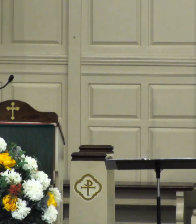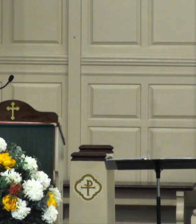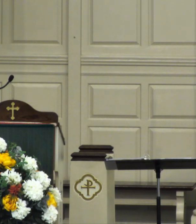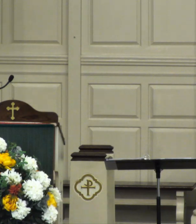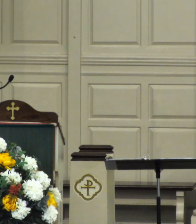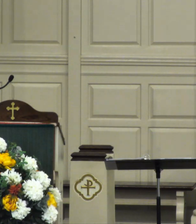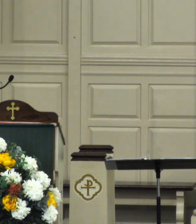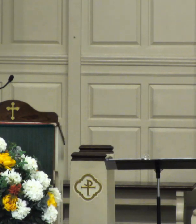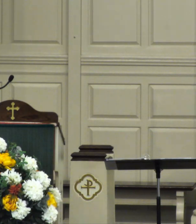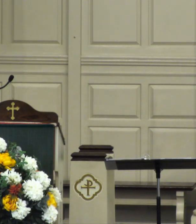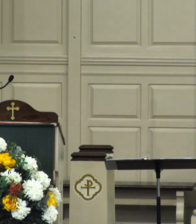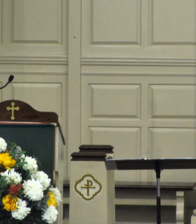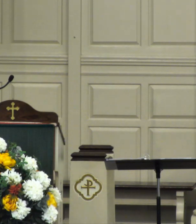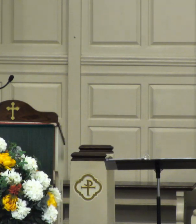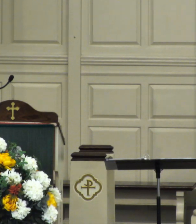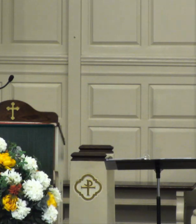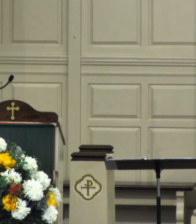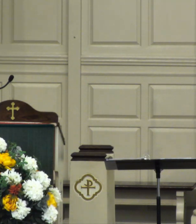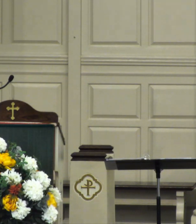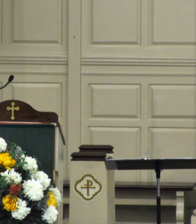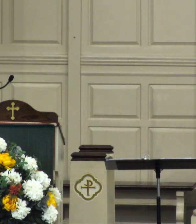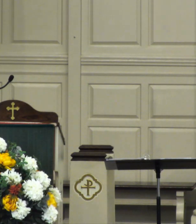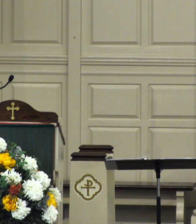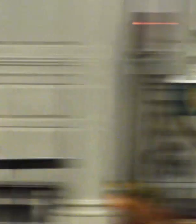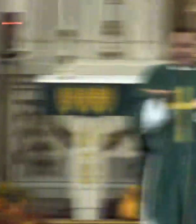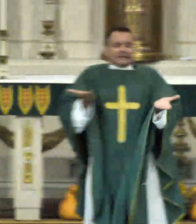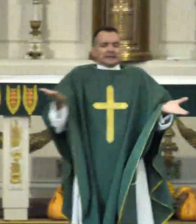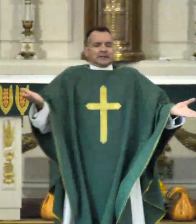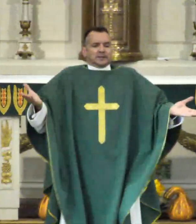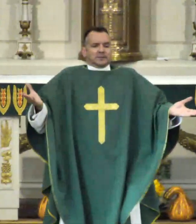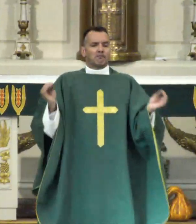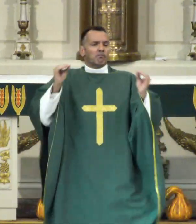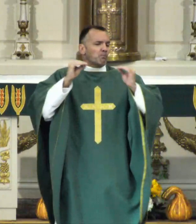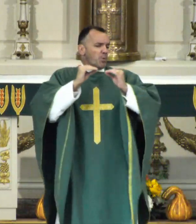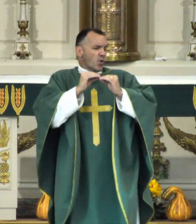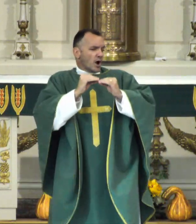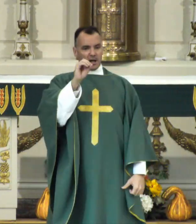perseverance, patience, it can be hard for us. We want things